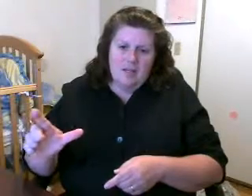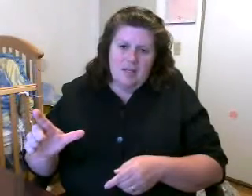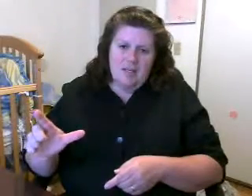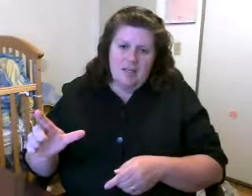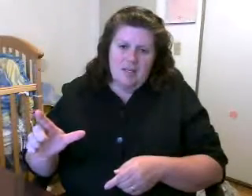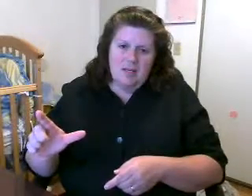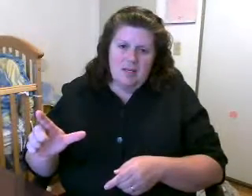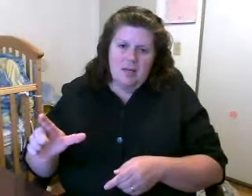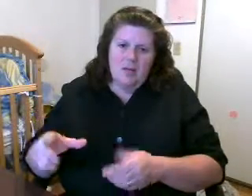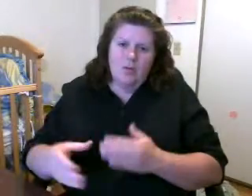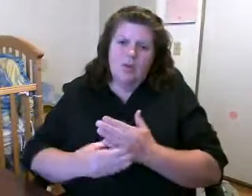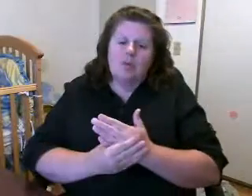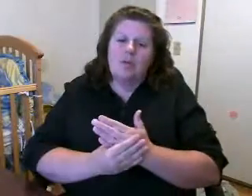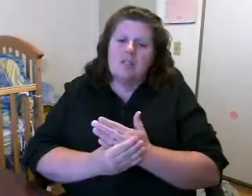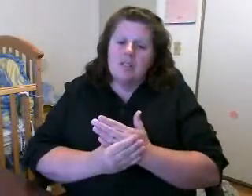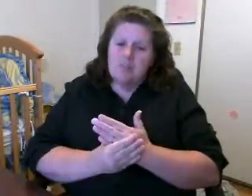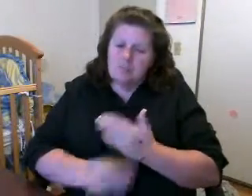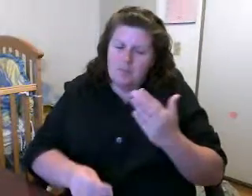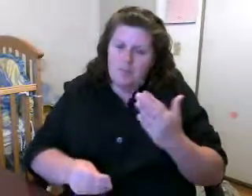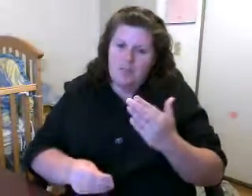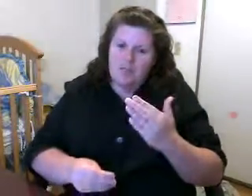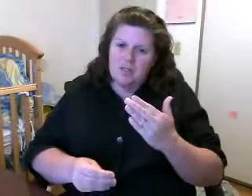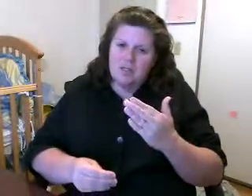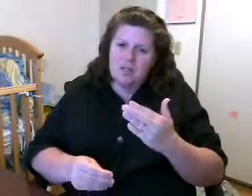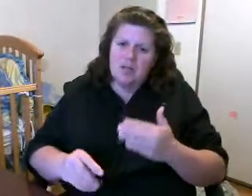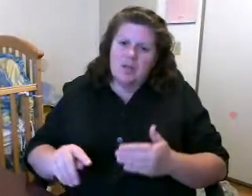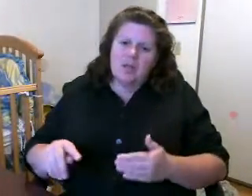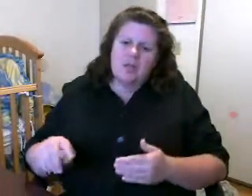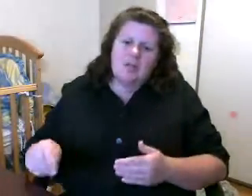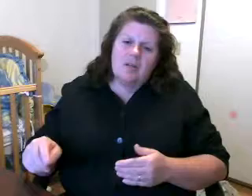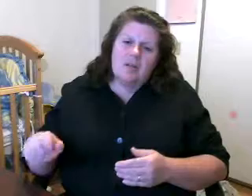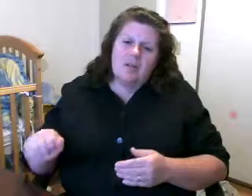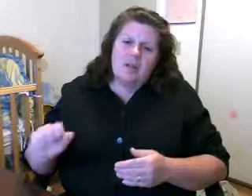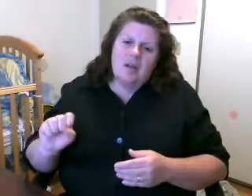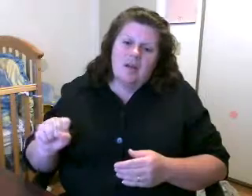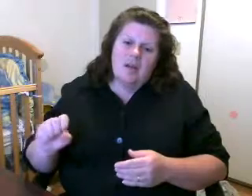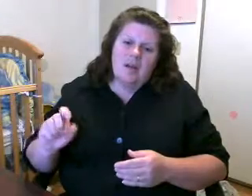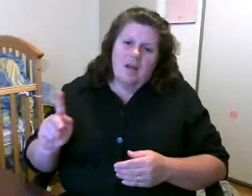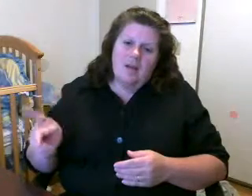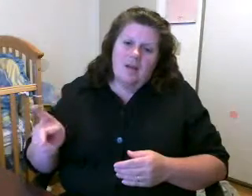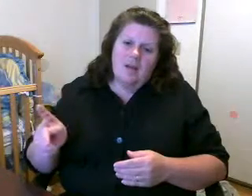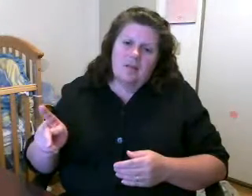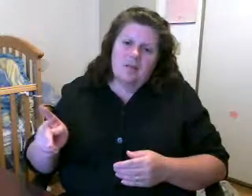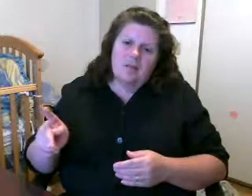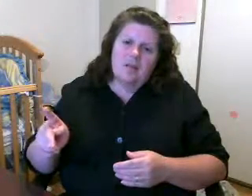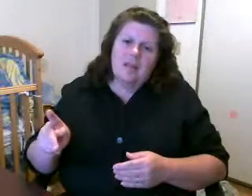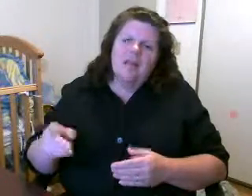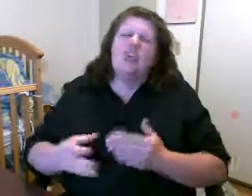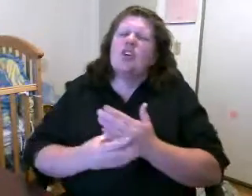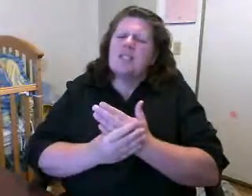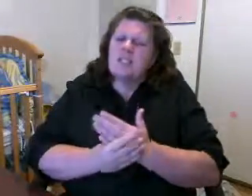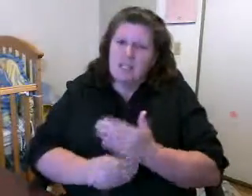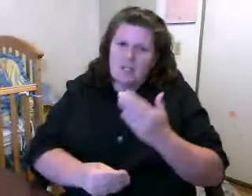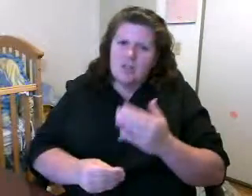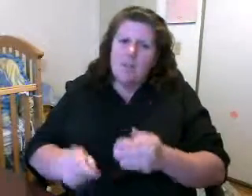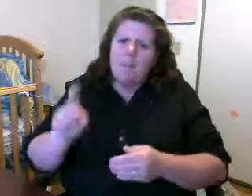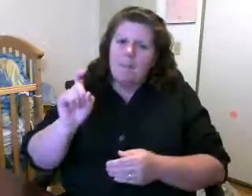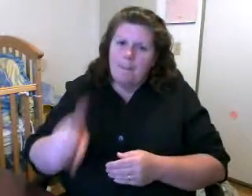those parts are not only skills that you need to be able to produce, but